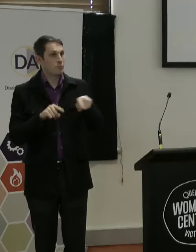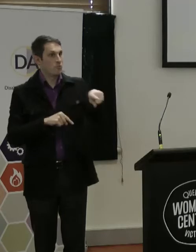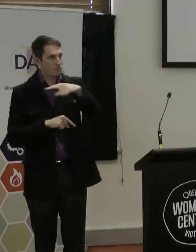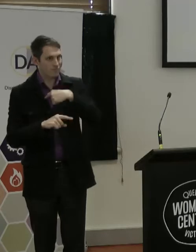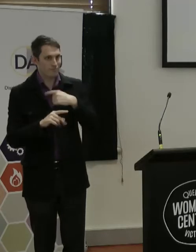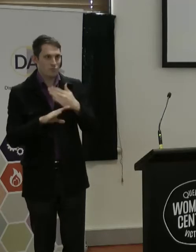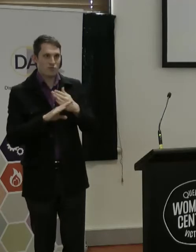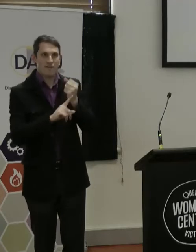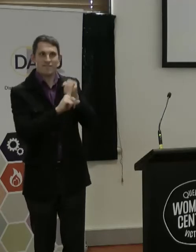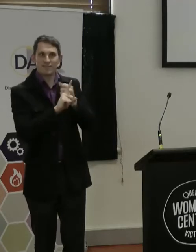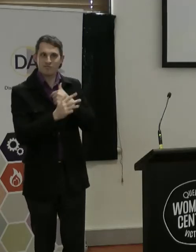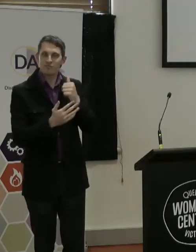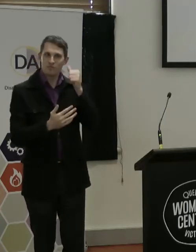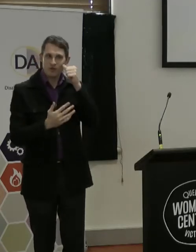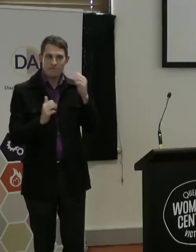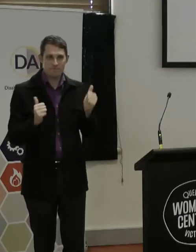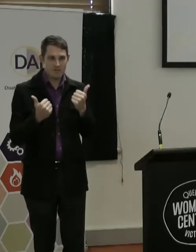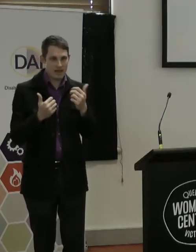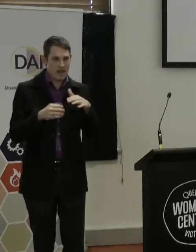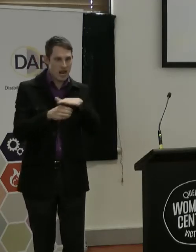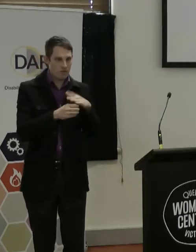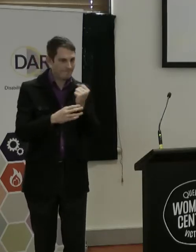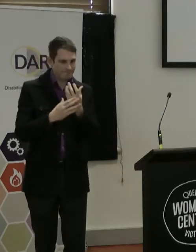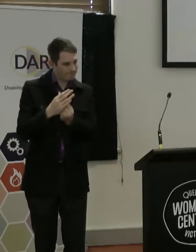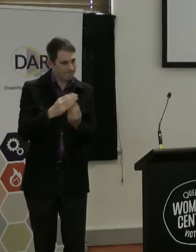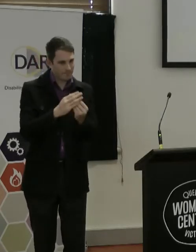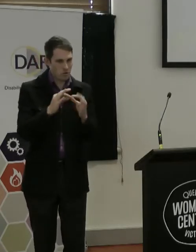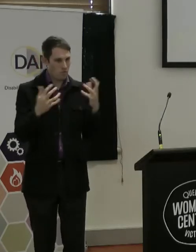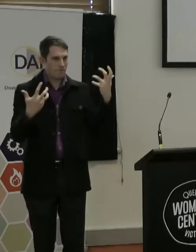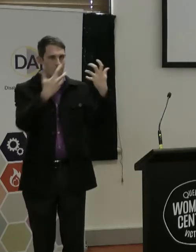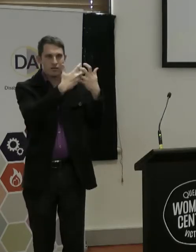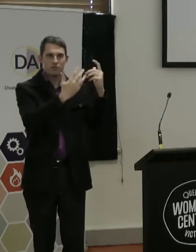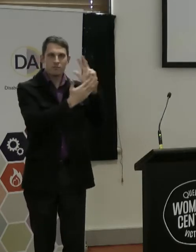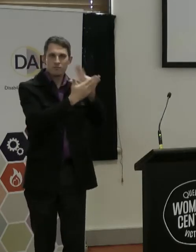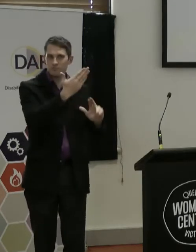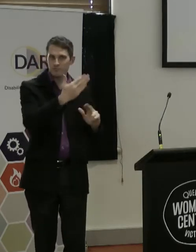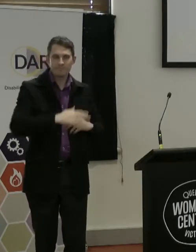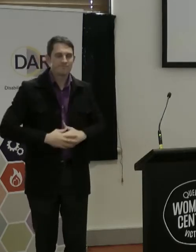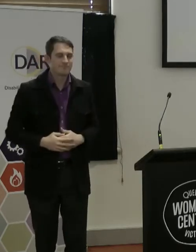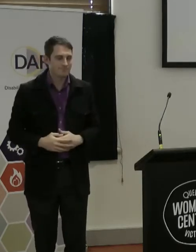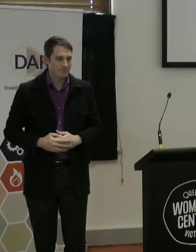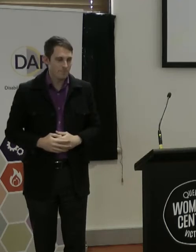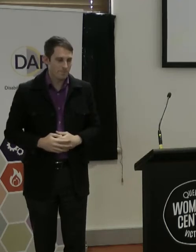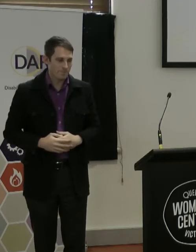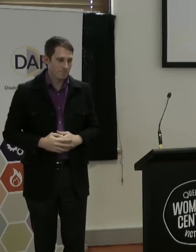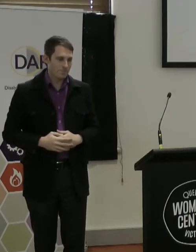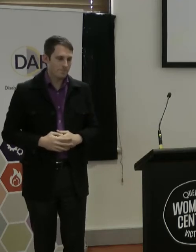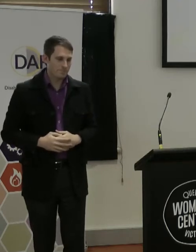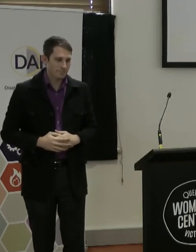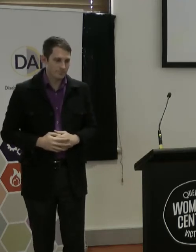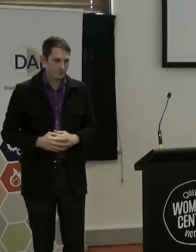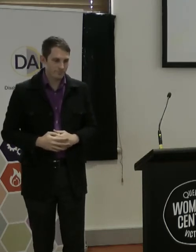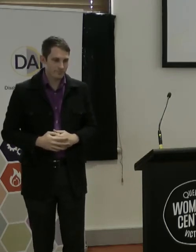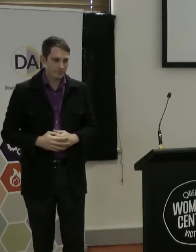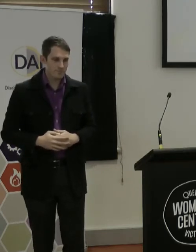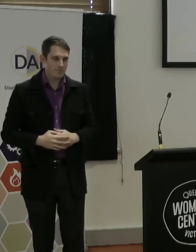there are a number of areas where we are still not meeting our obligations to people with disability. So all of those issues, I'm pleased